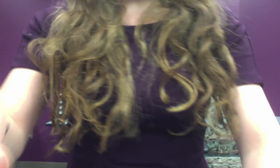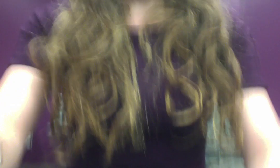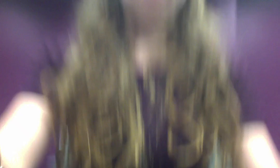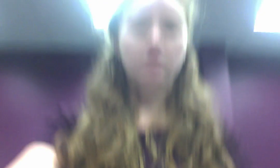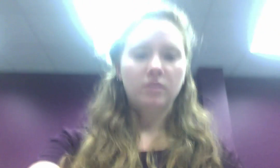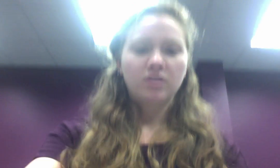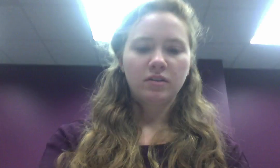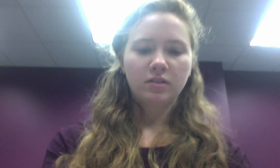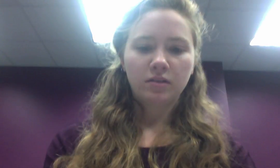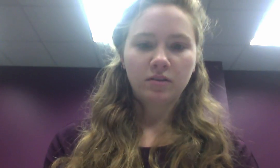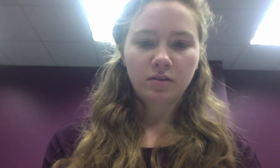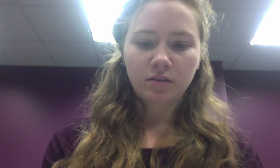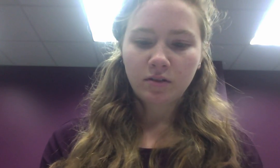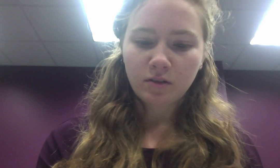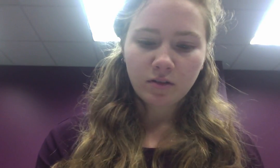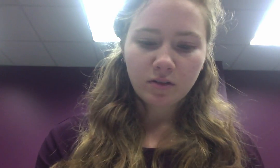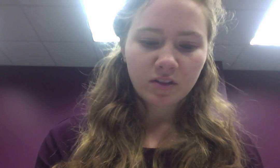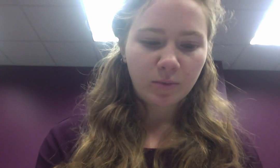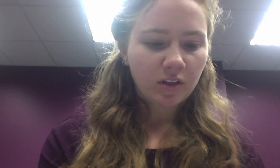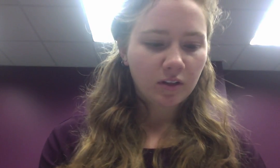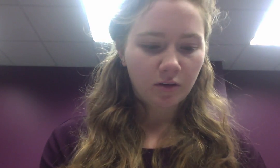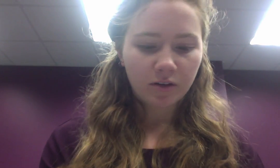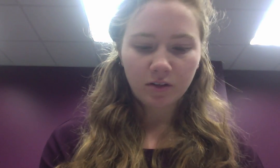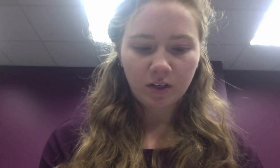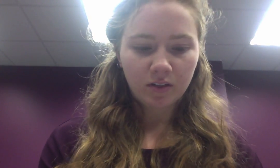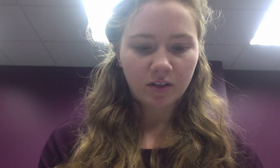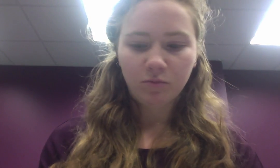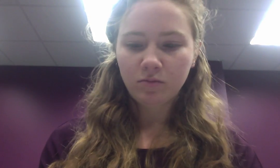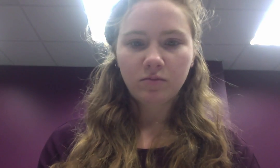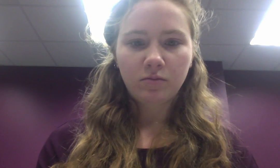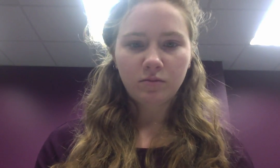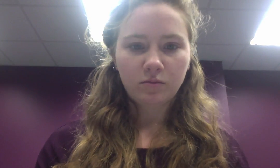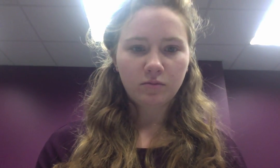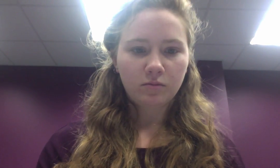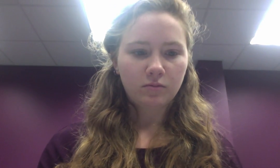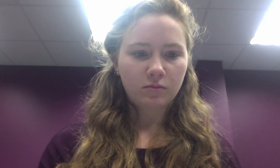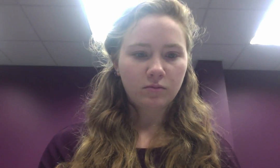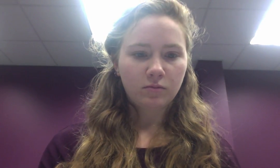It seemed a lot longer than last time. We didn't do the whole thing.